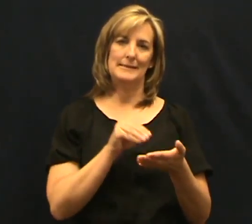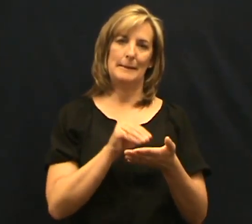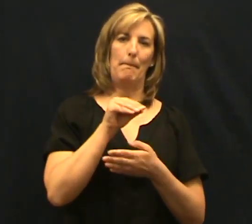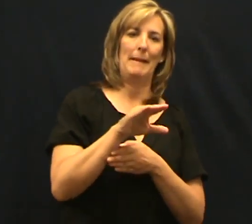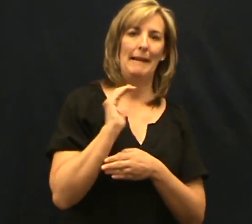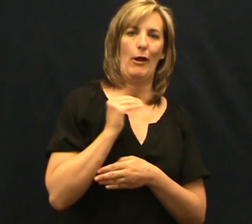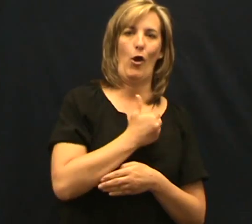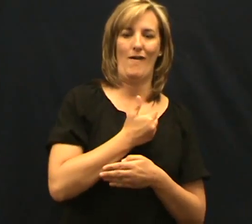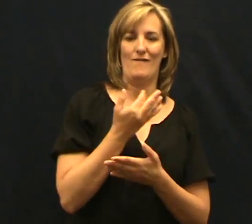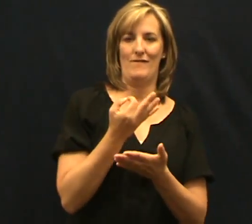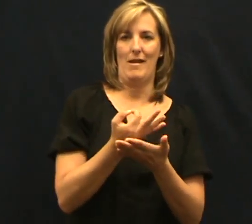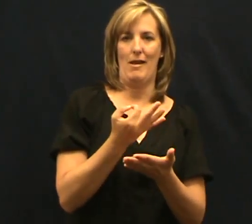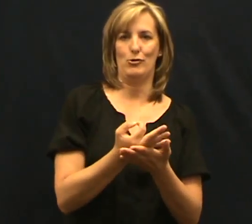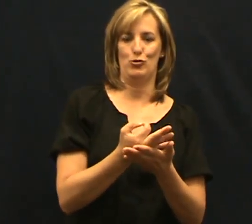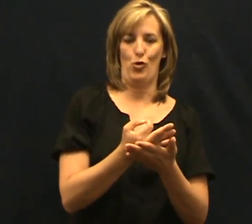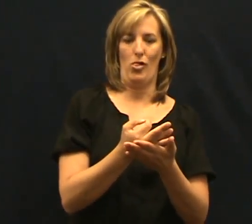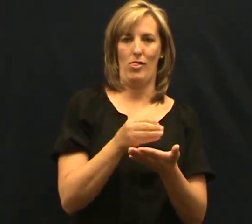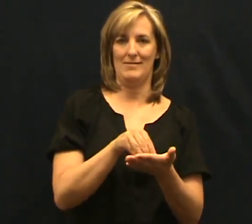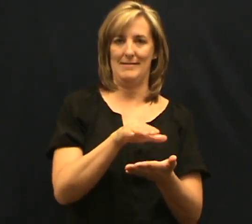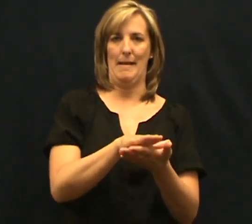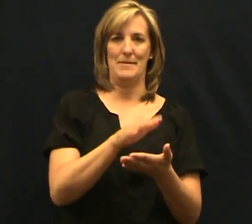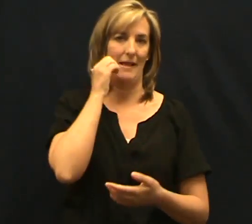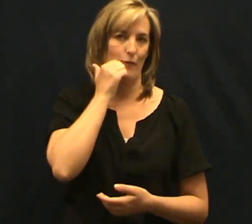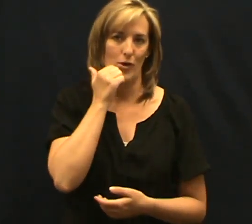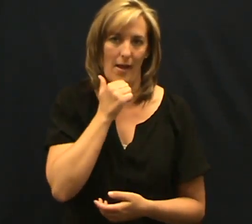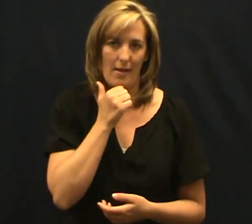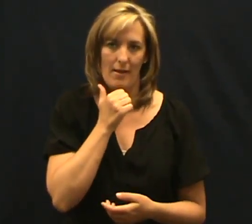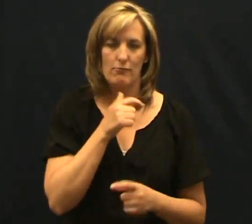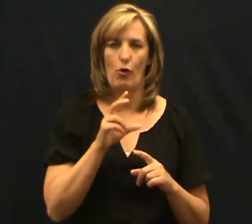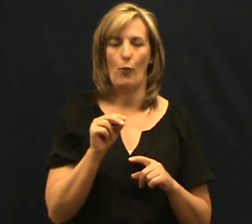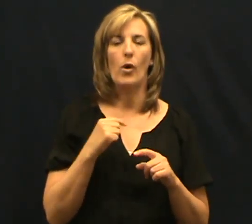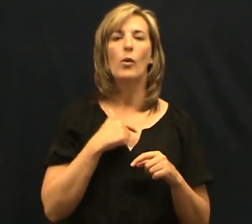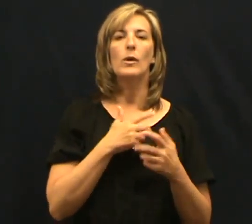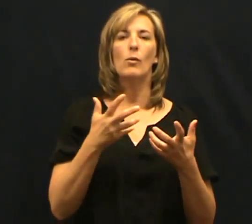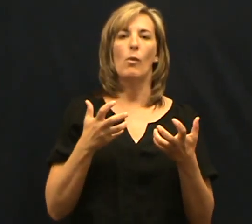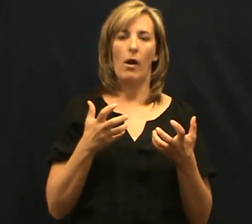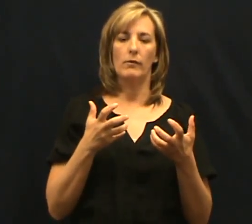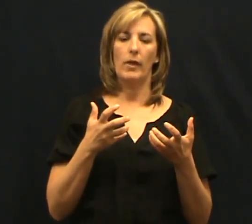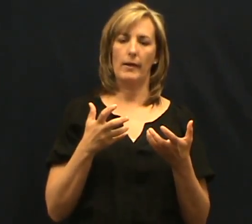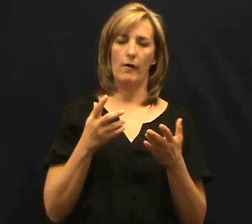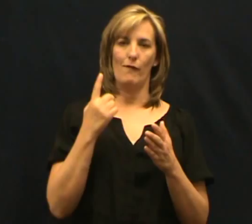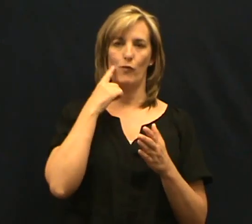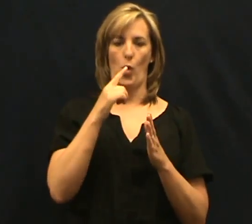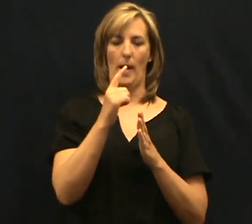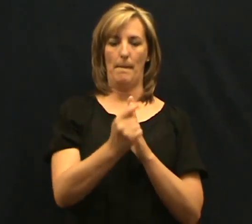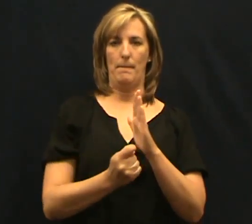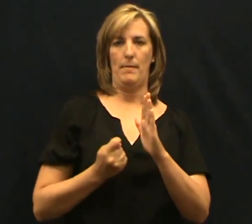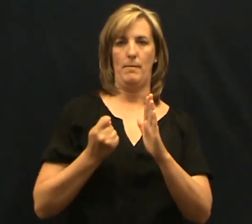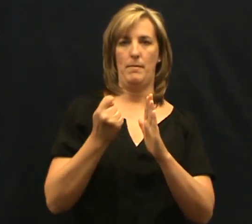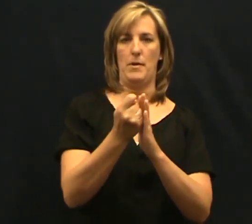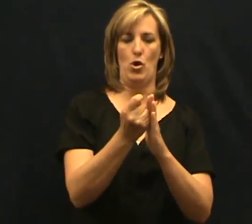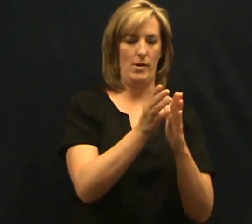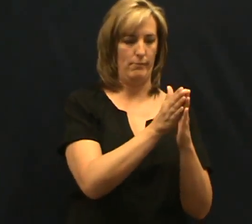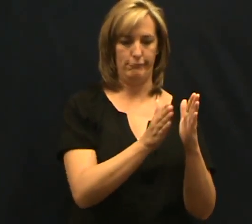do is accrue that interest revenue for the period that for when we are actually preparing